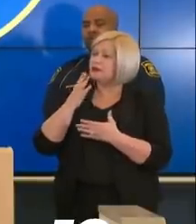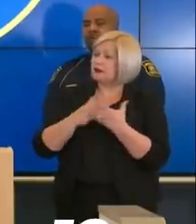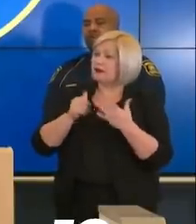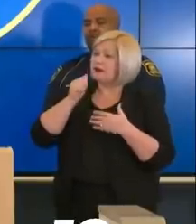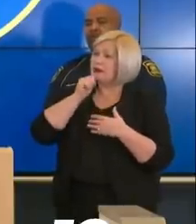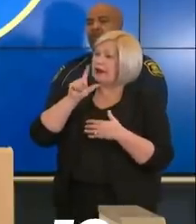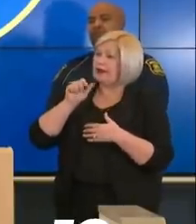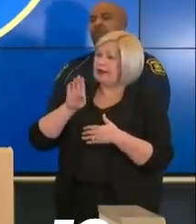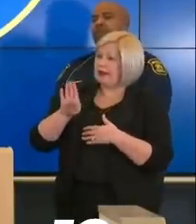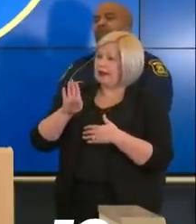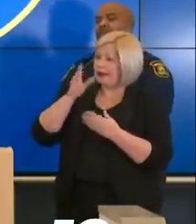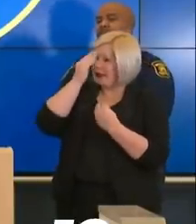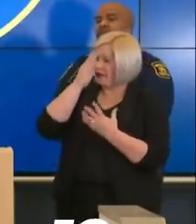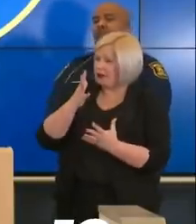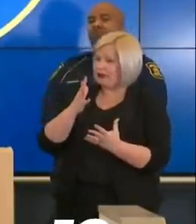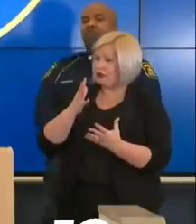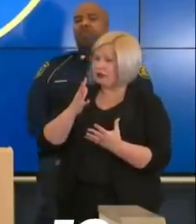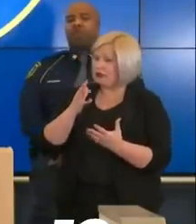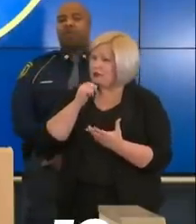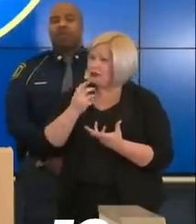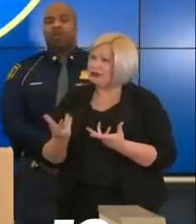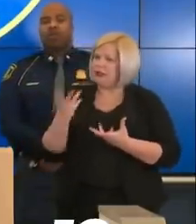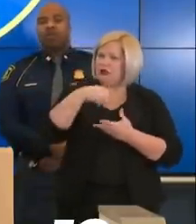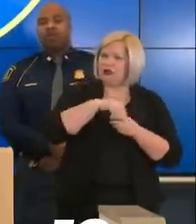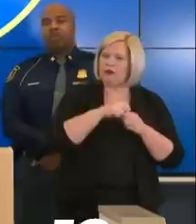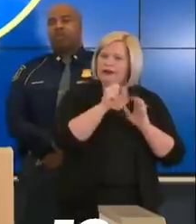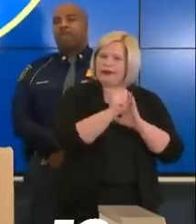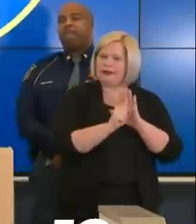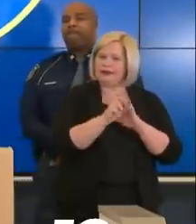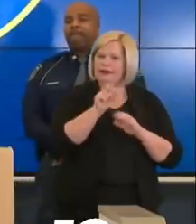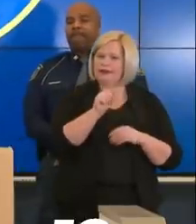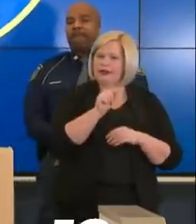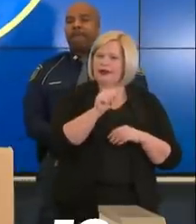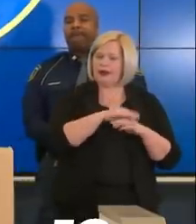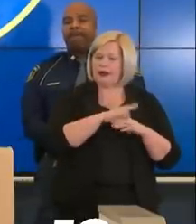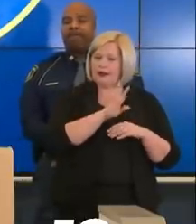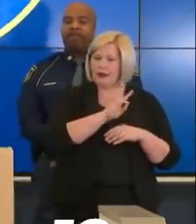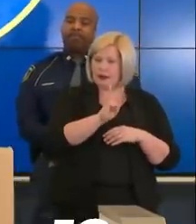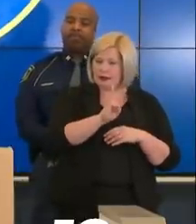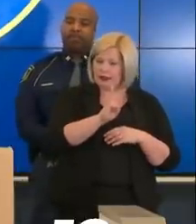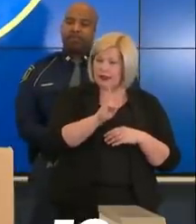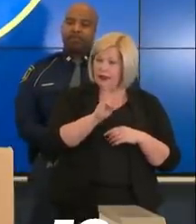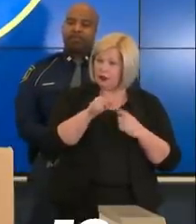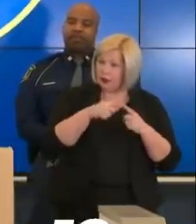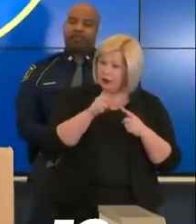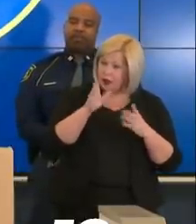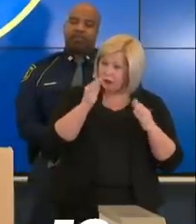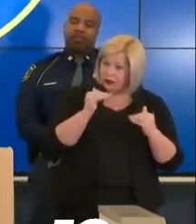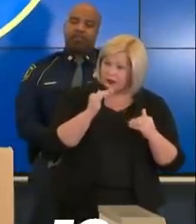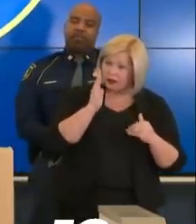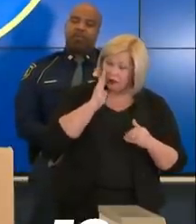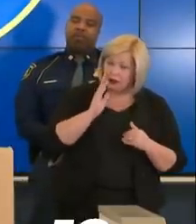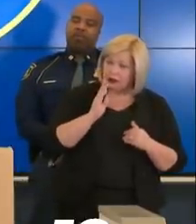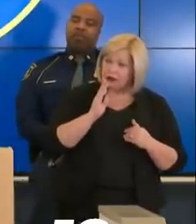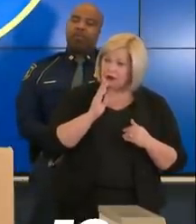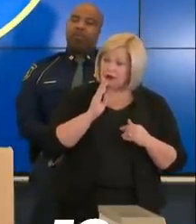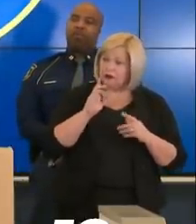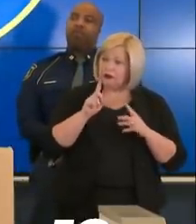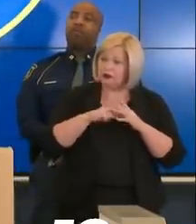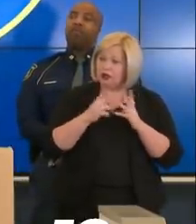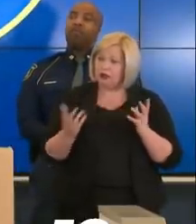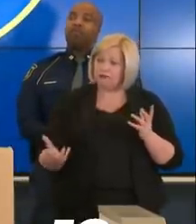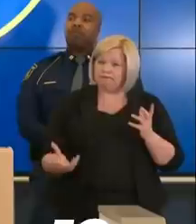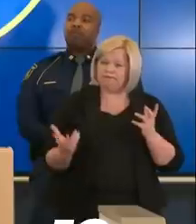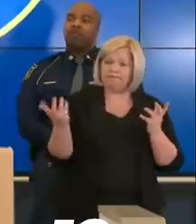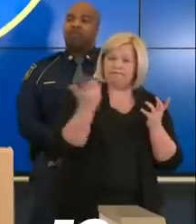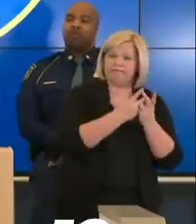lab data was not included in the state data that's on the website. When do you expect to start syncing that data between